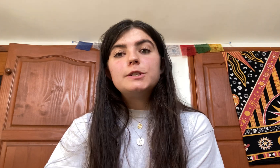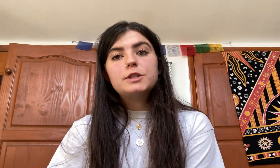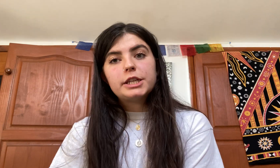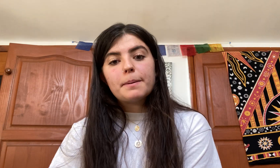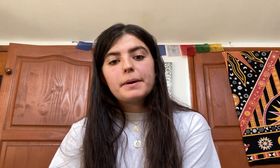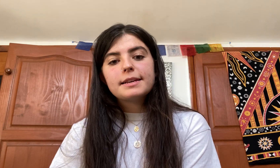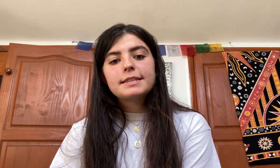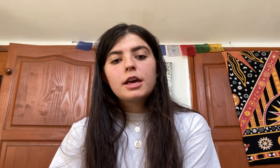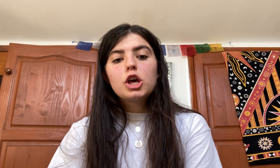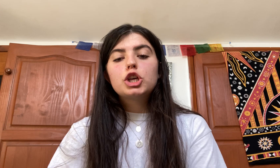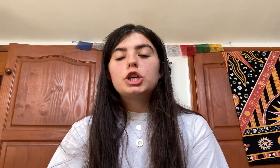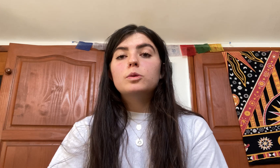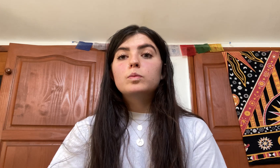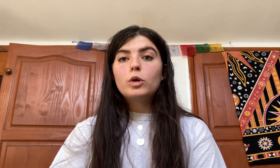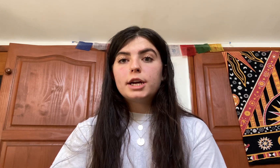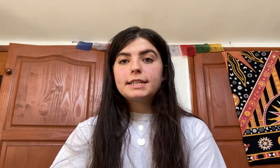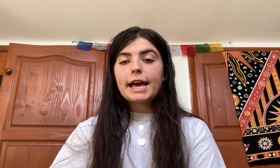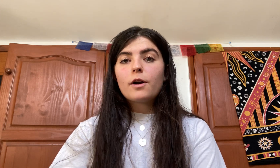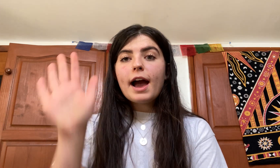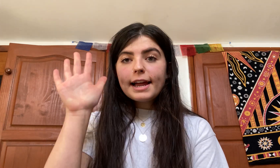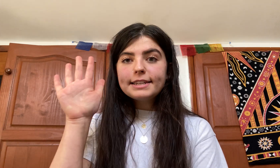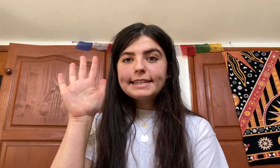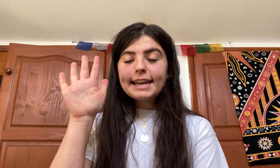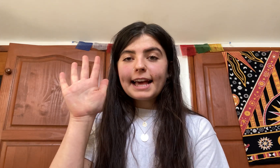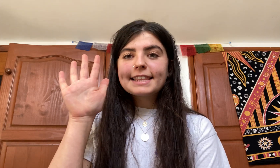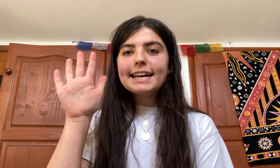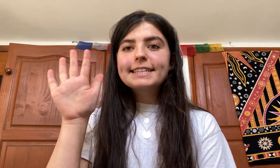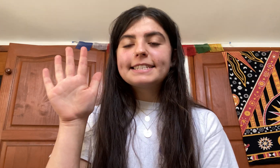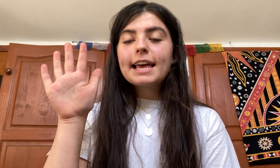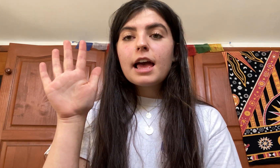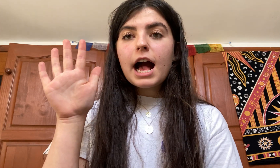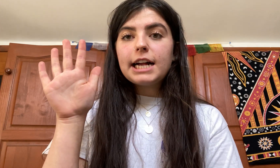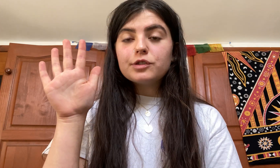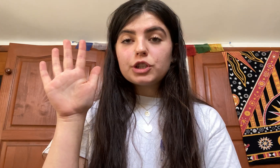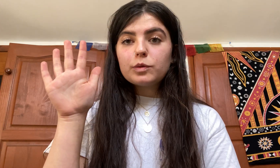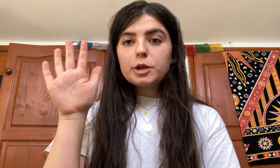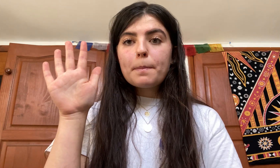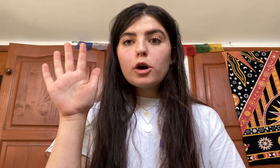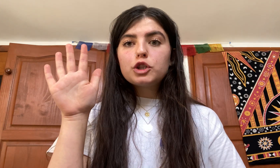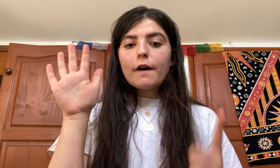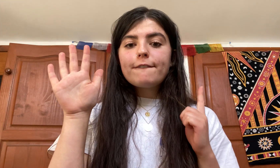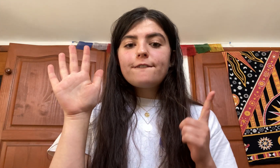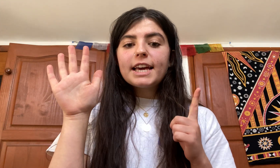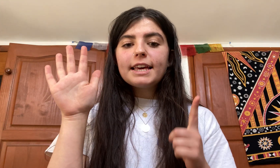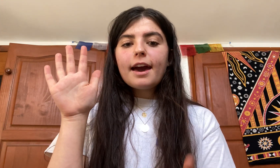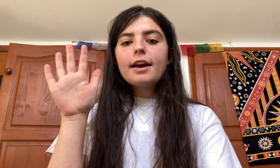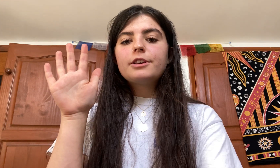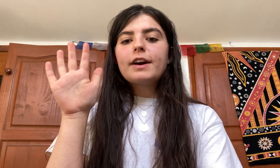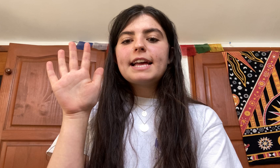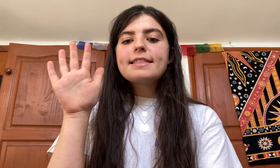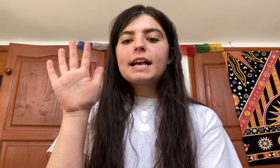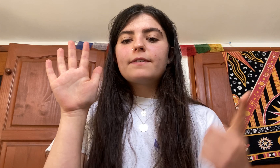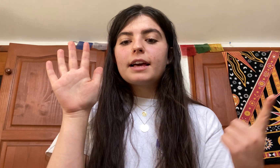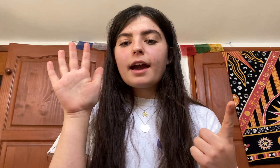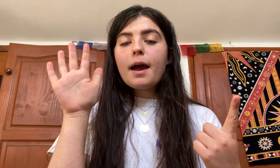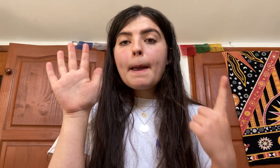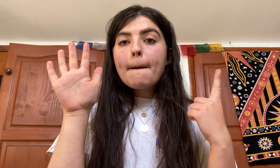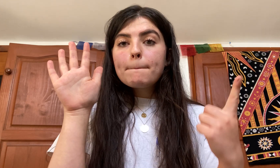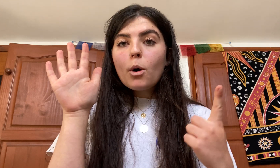using numbers, you would get your hand like this, and you would put your finger, your index finger,